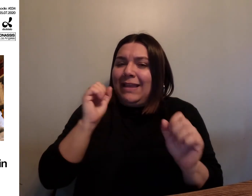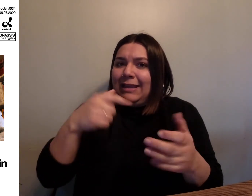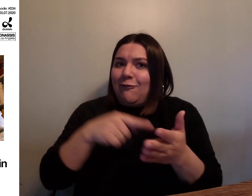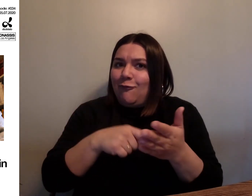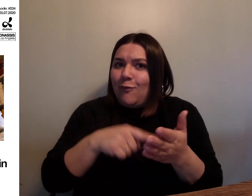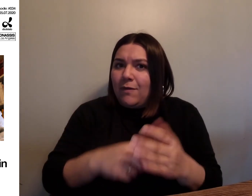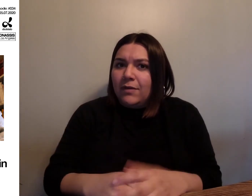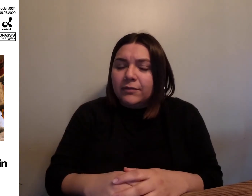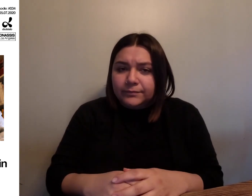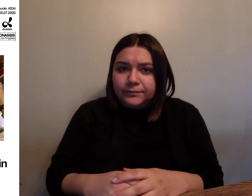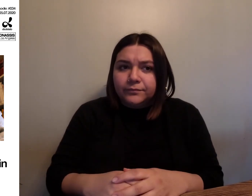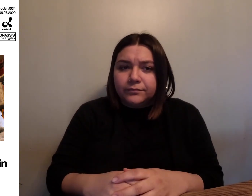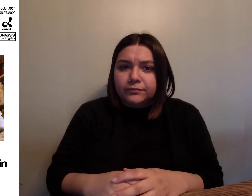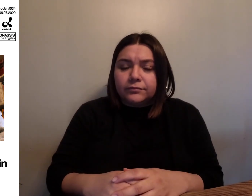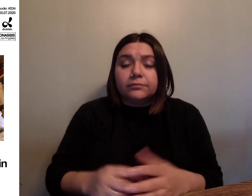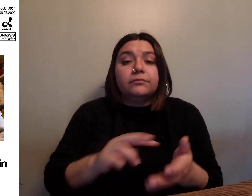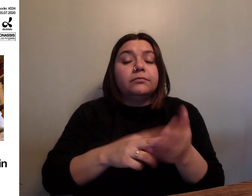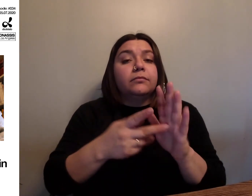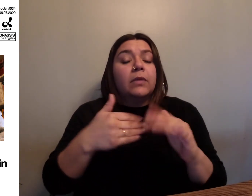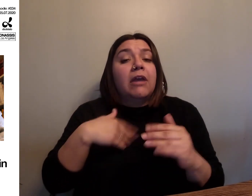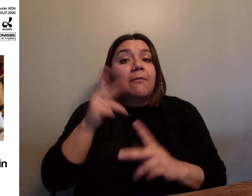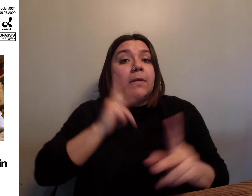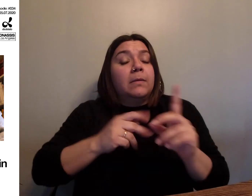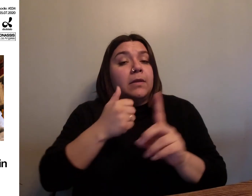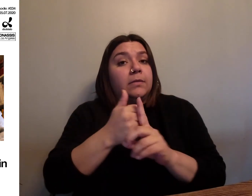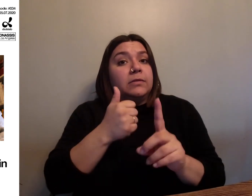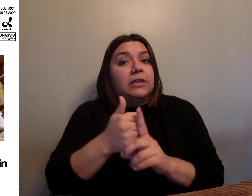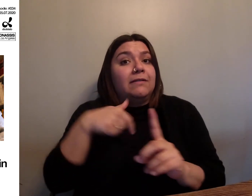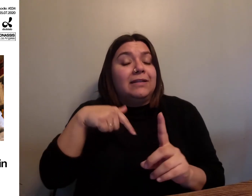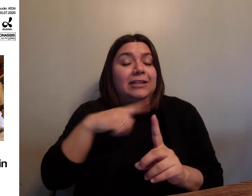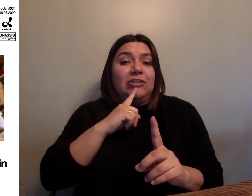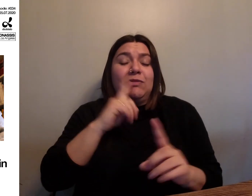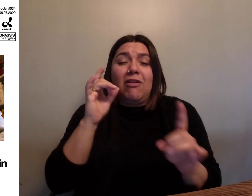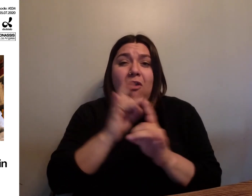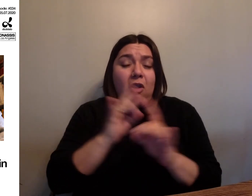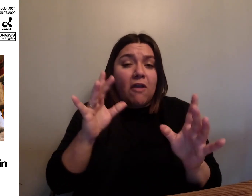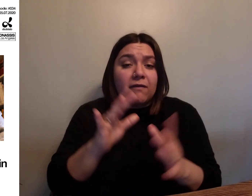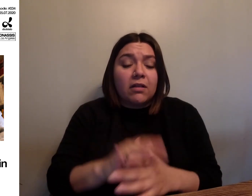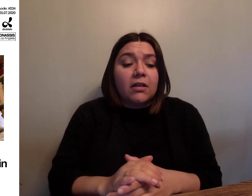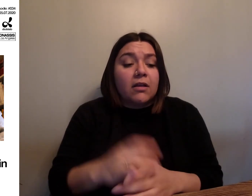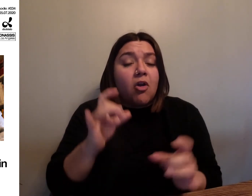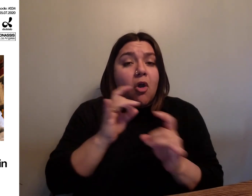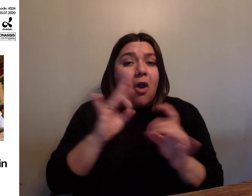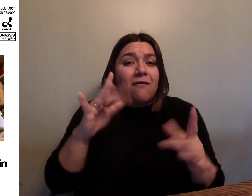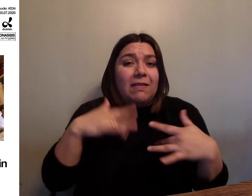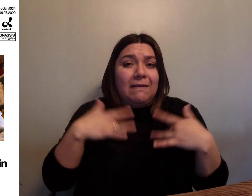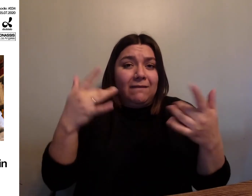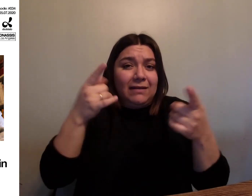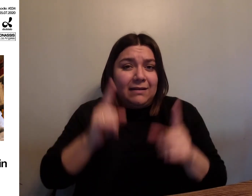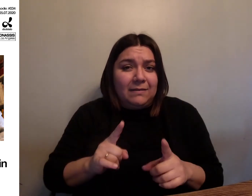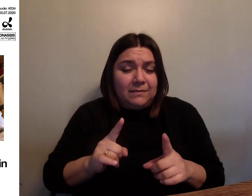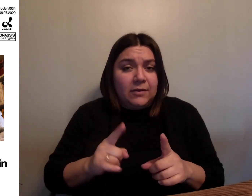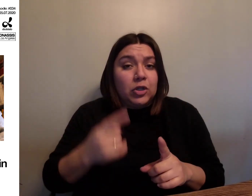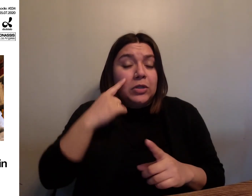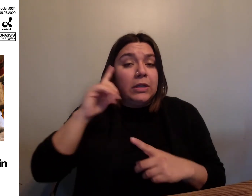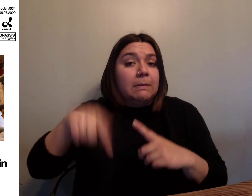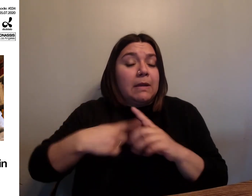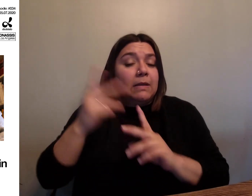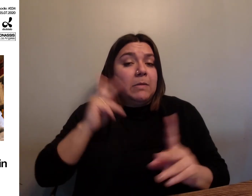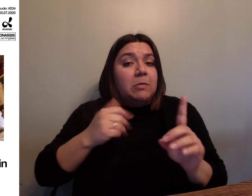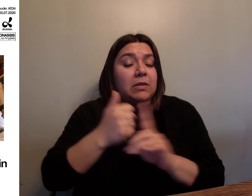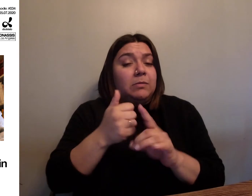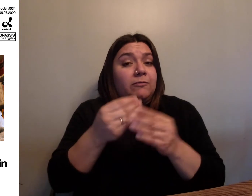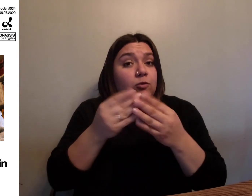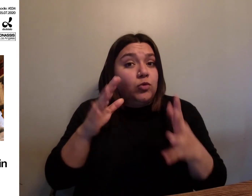fortunately. But there are people for whom this is a horrendous event, and when you think of the people who